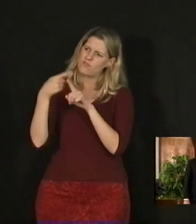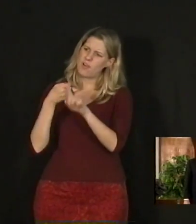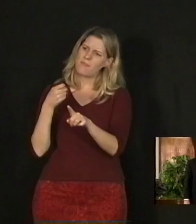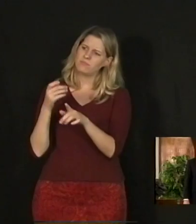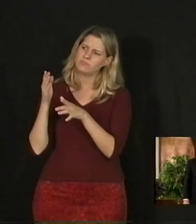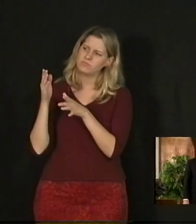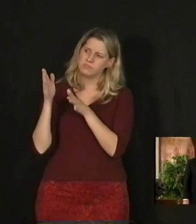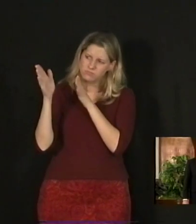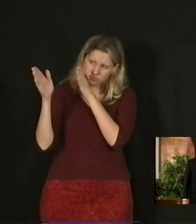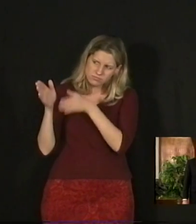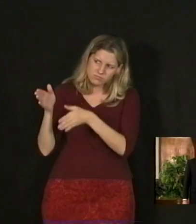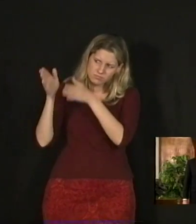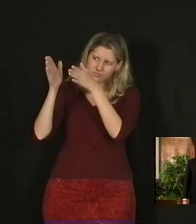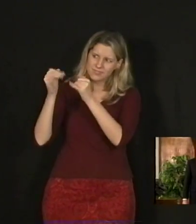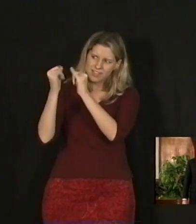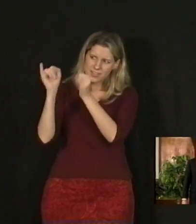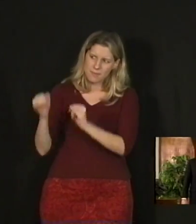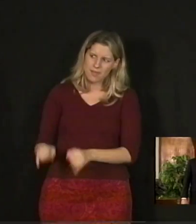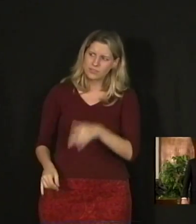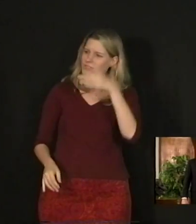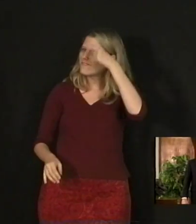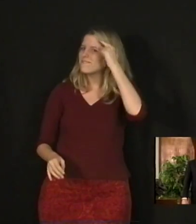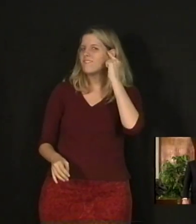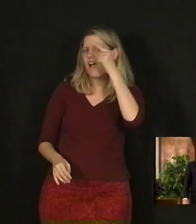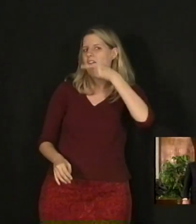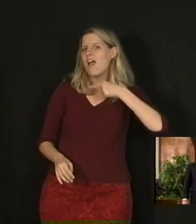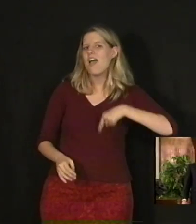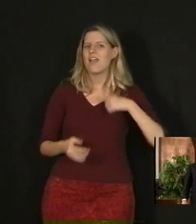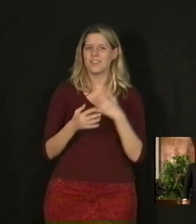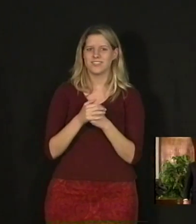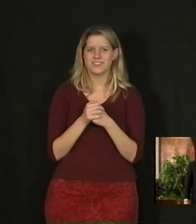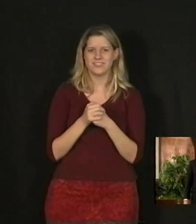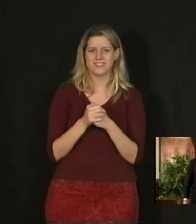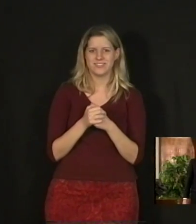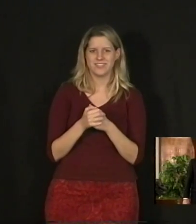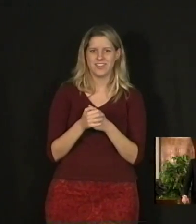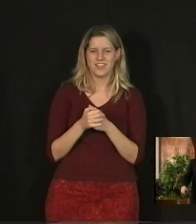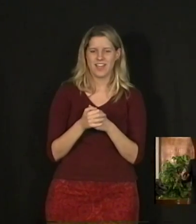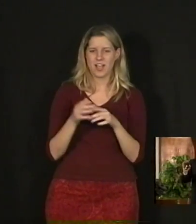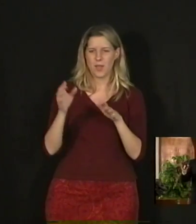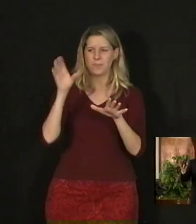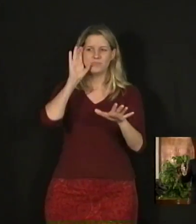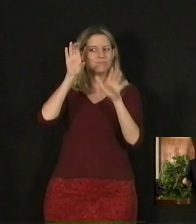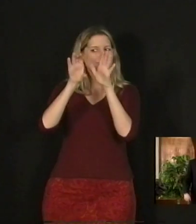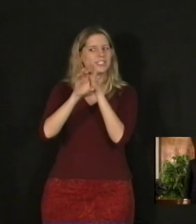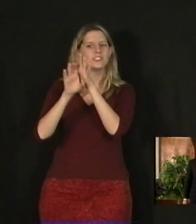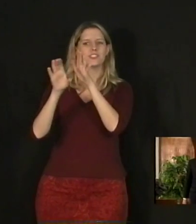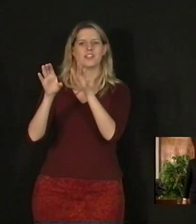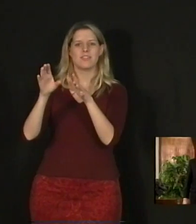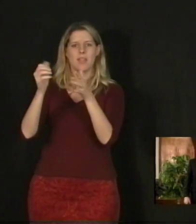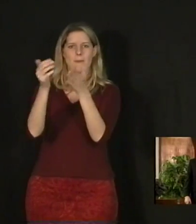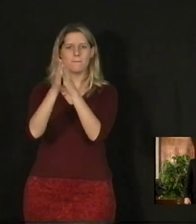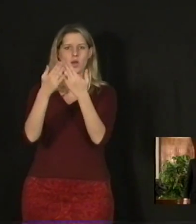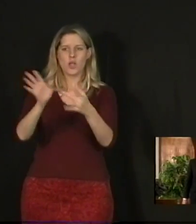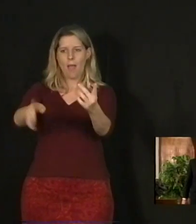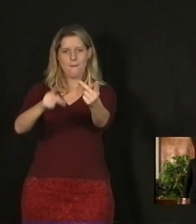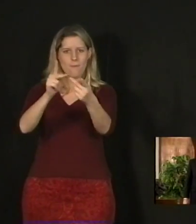could put you in a textbook, you know. His head went back like that. His nose stuck out. I said, you're the perfect missing link.